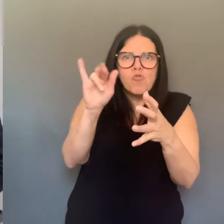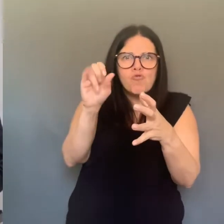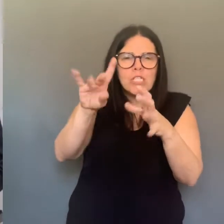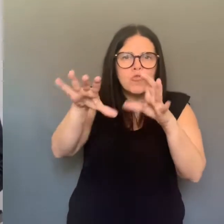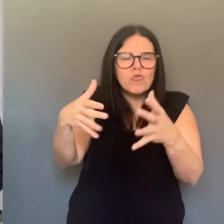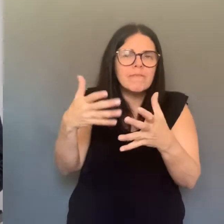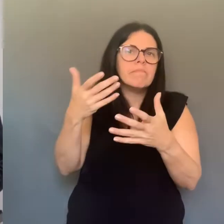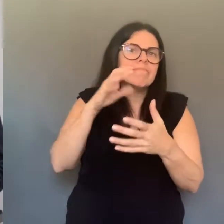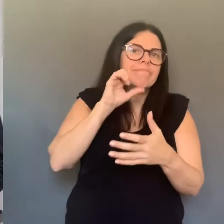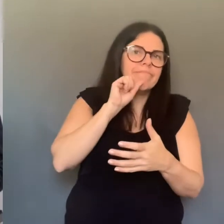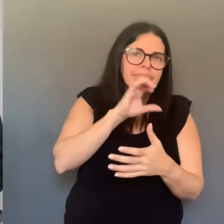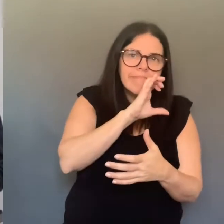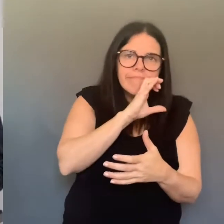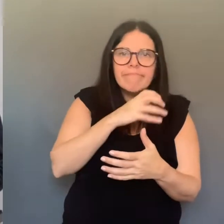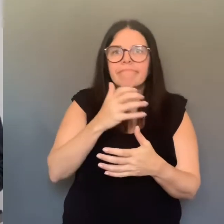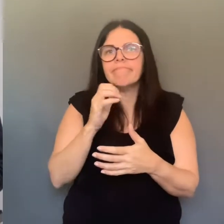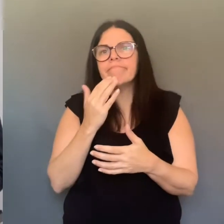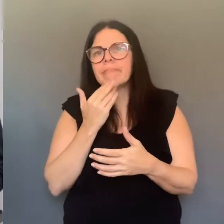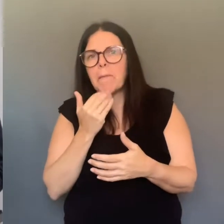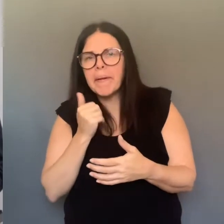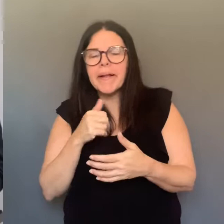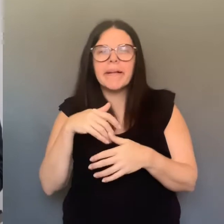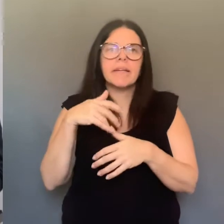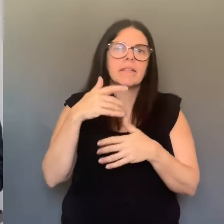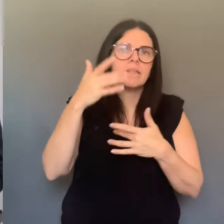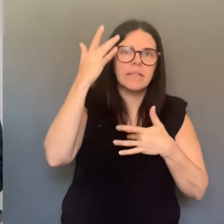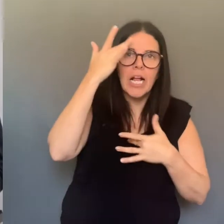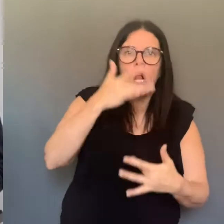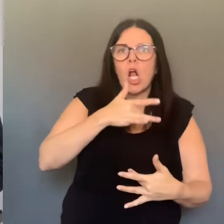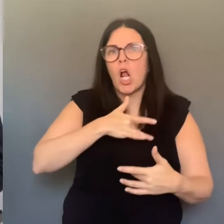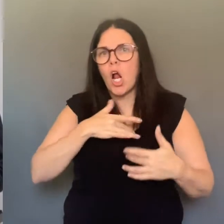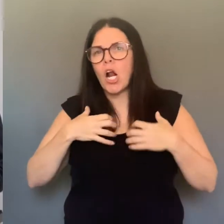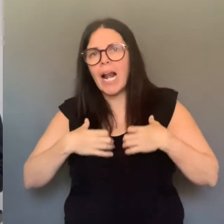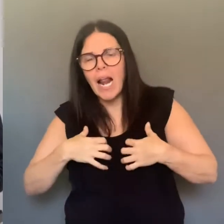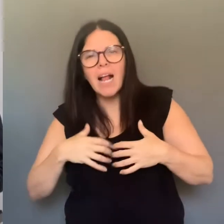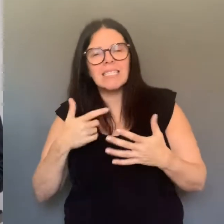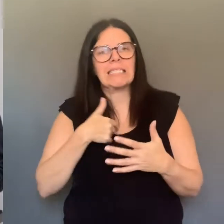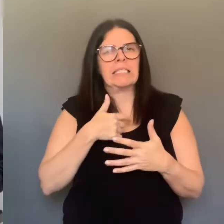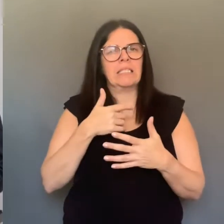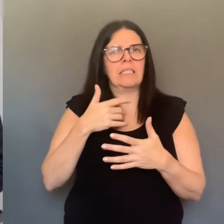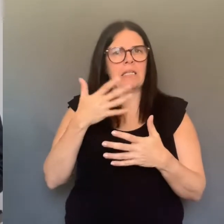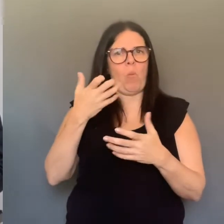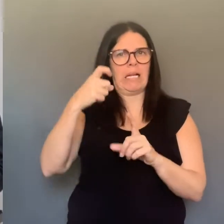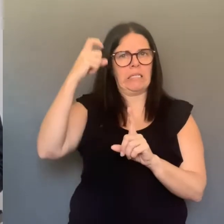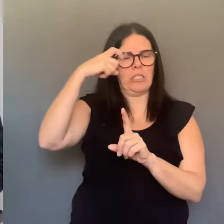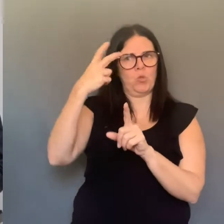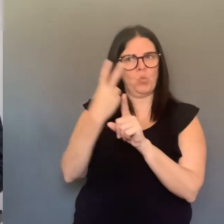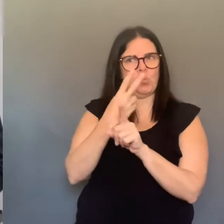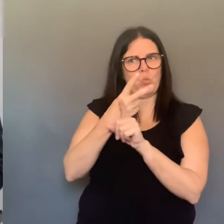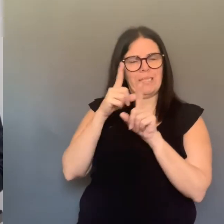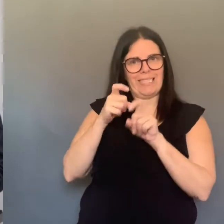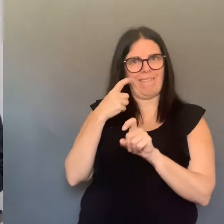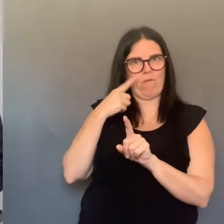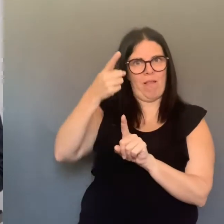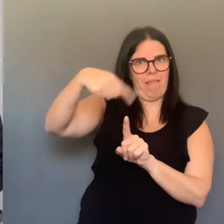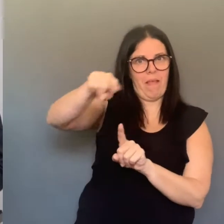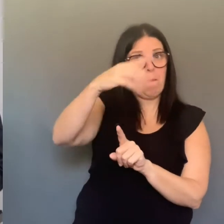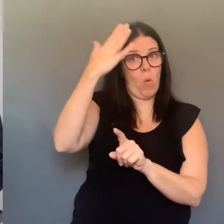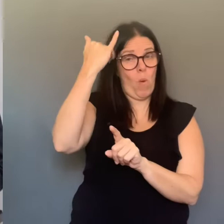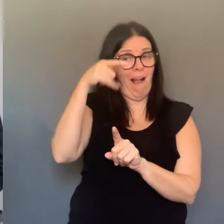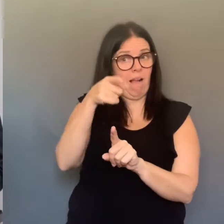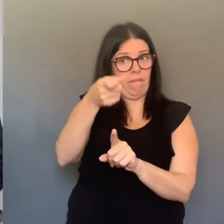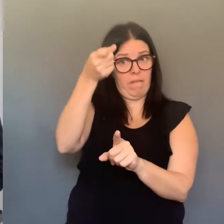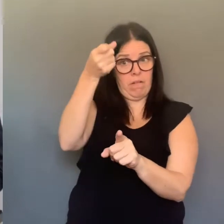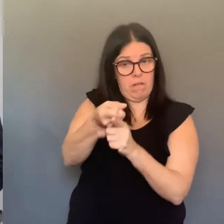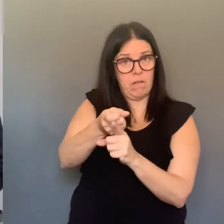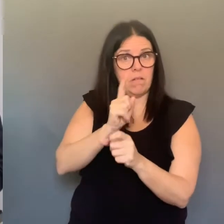are driven by them, which is based on the evidence, based on the epidemiology. And we want to use those tests,